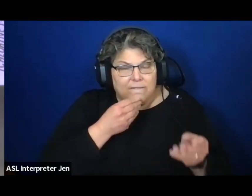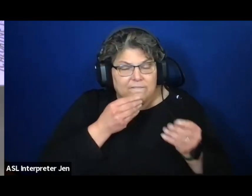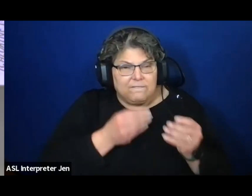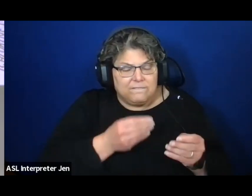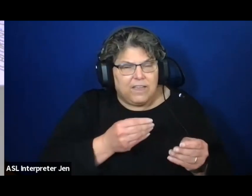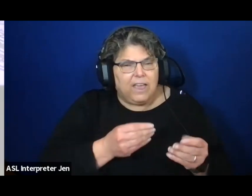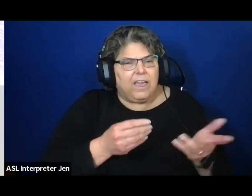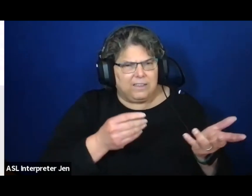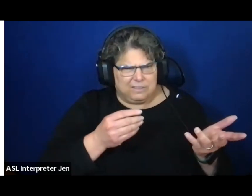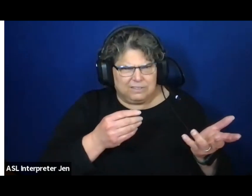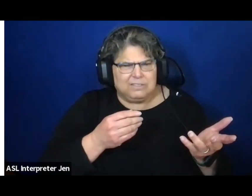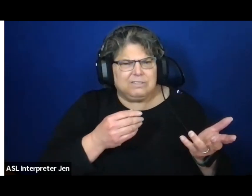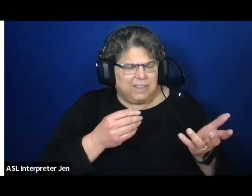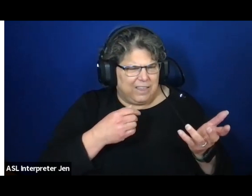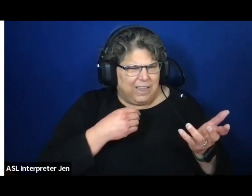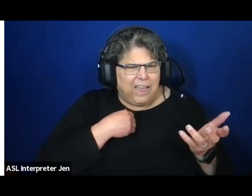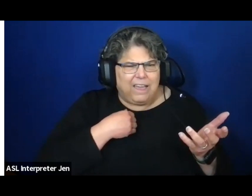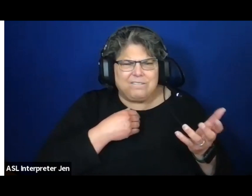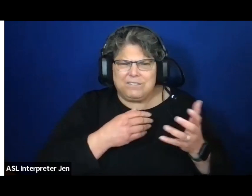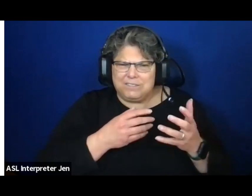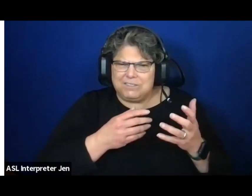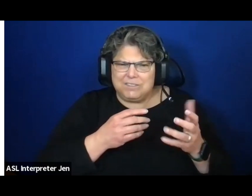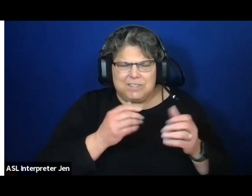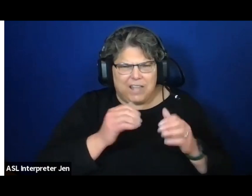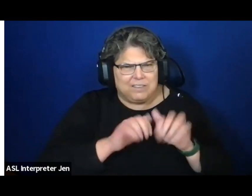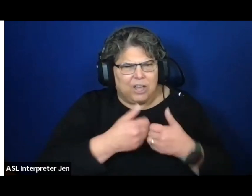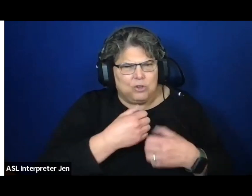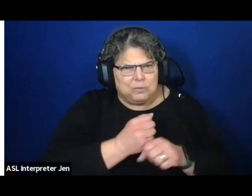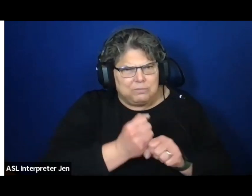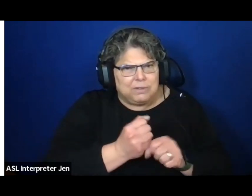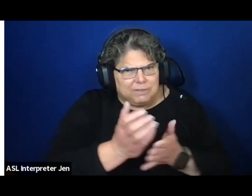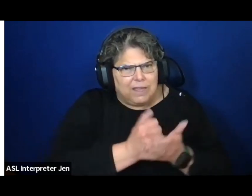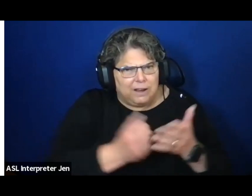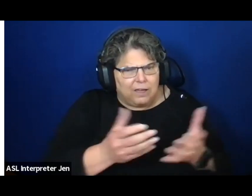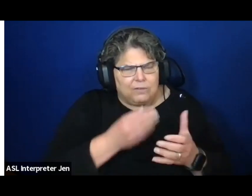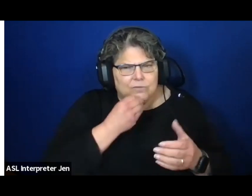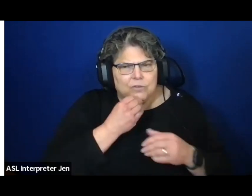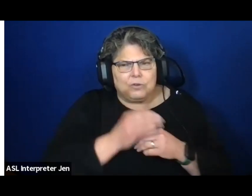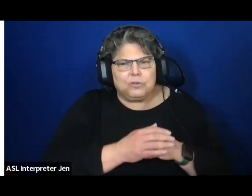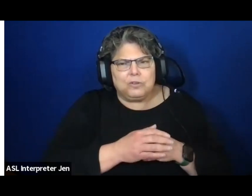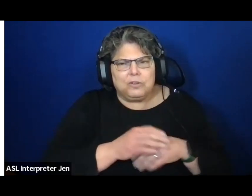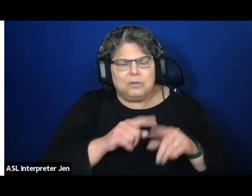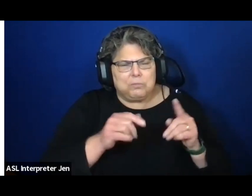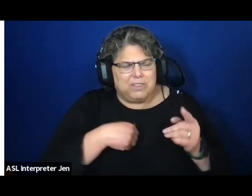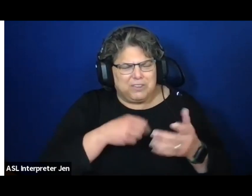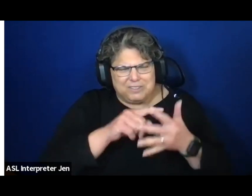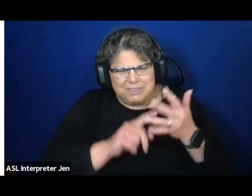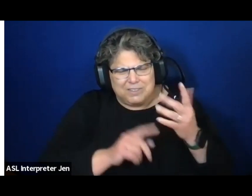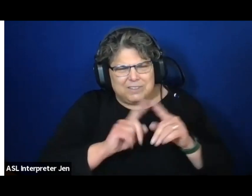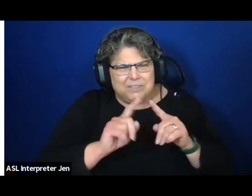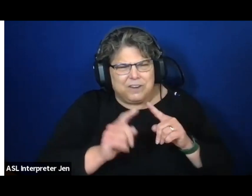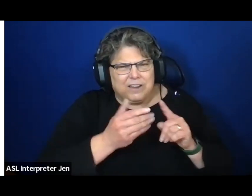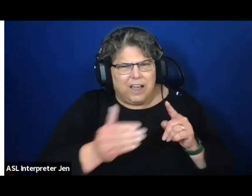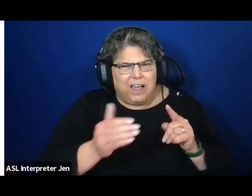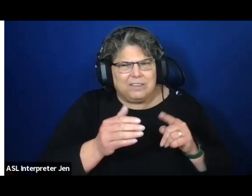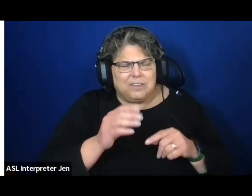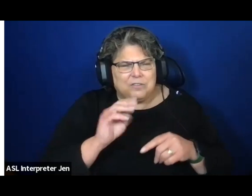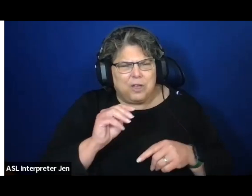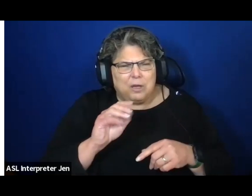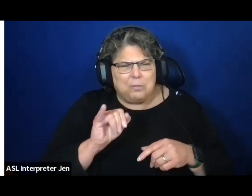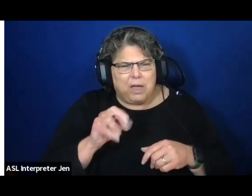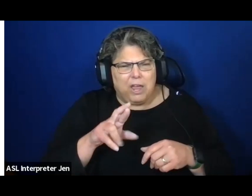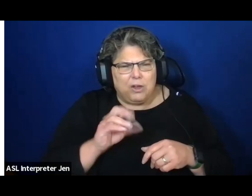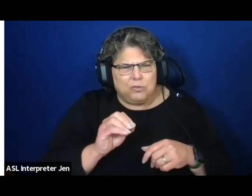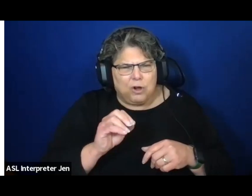some macronutrients. We have some micronutrients the plant needs in small amounts. And we have classified them even further into